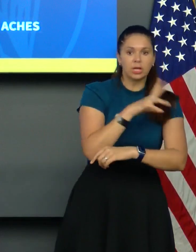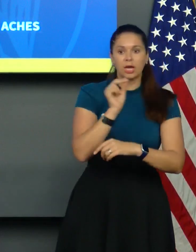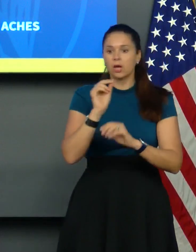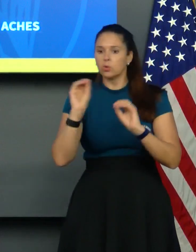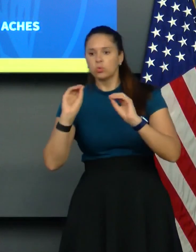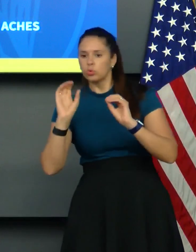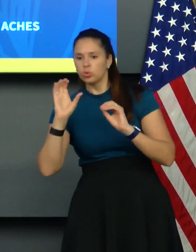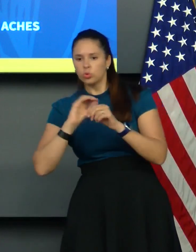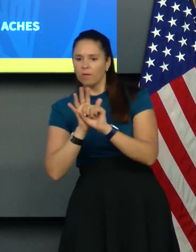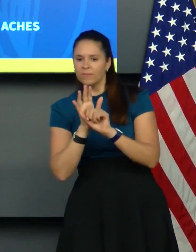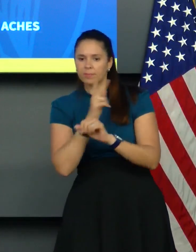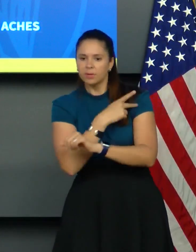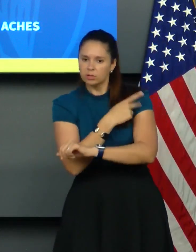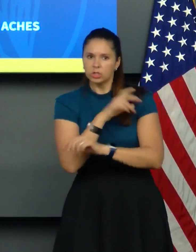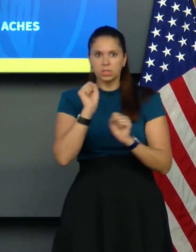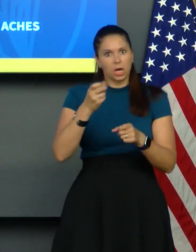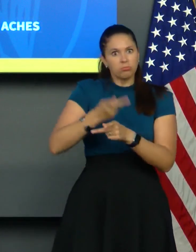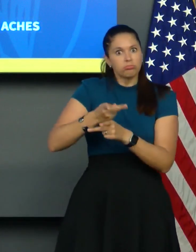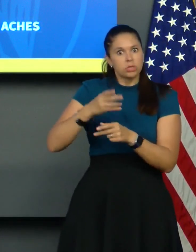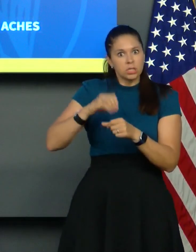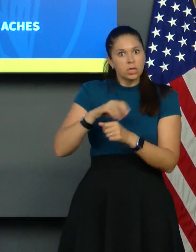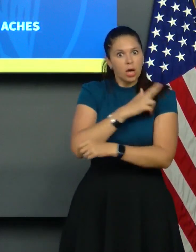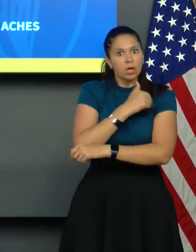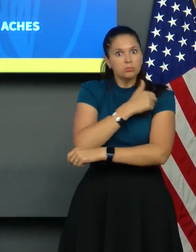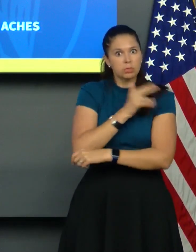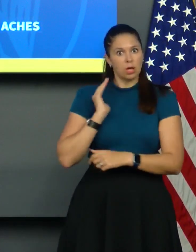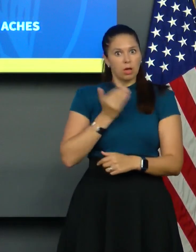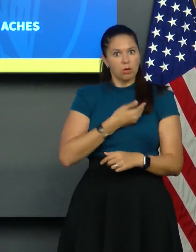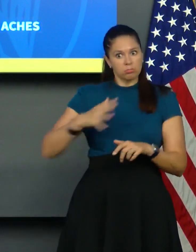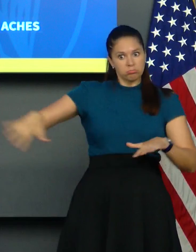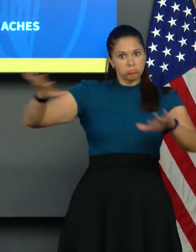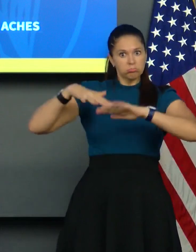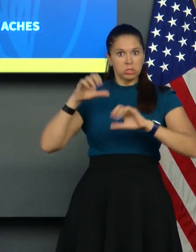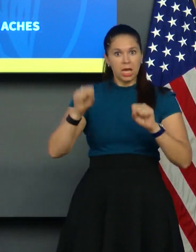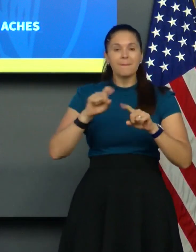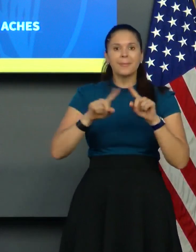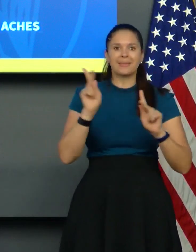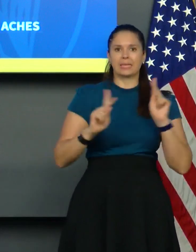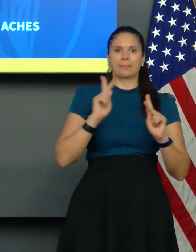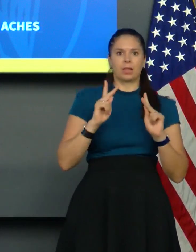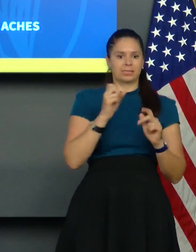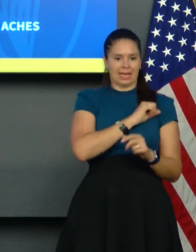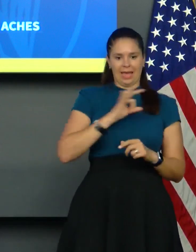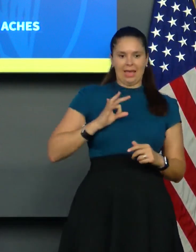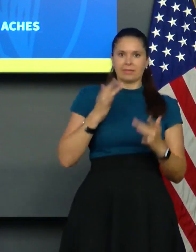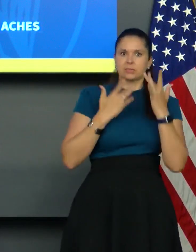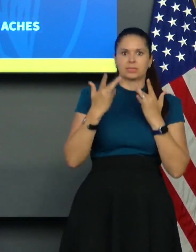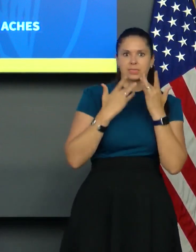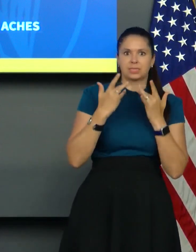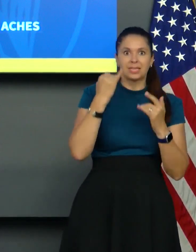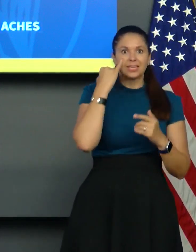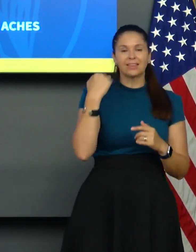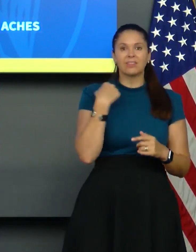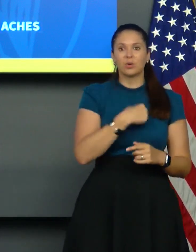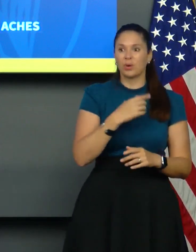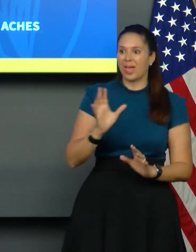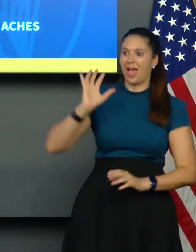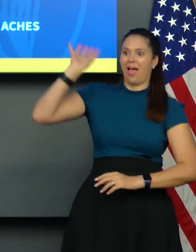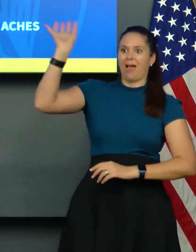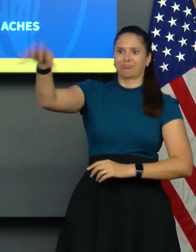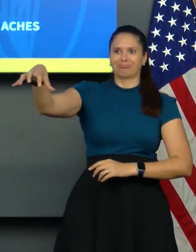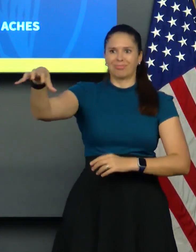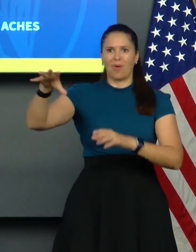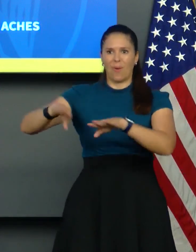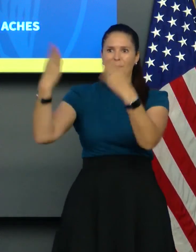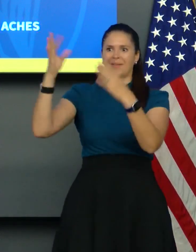of in our existing hospitals. We just need the people. If we go outside of that and open a field